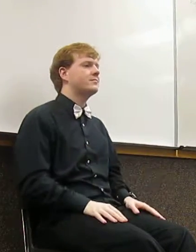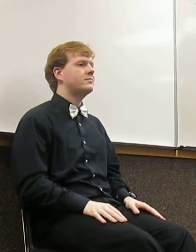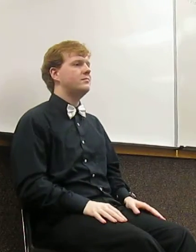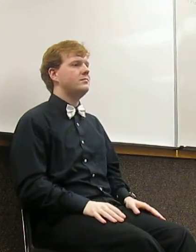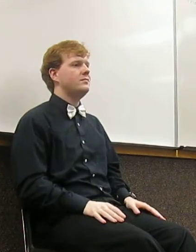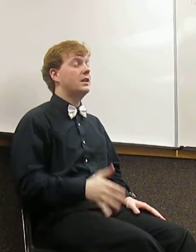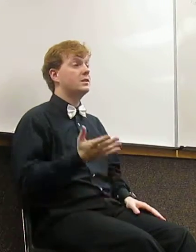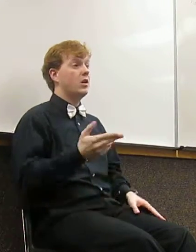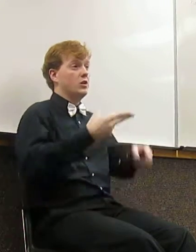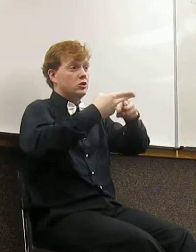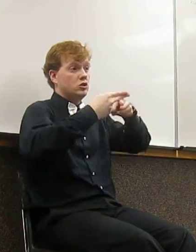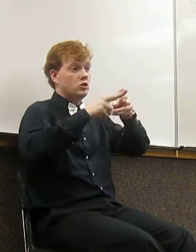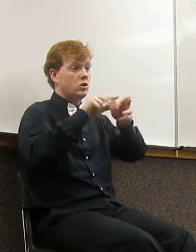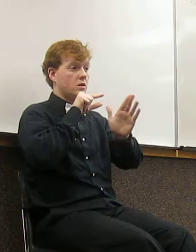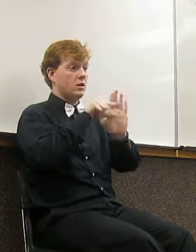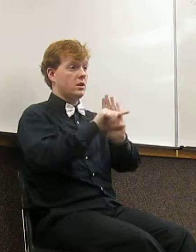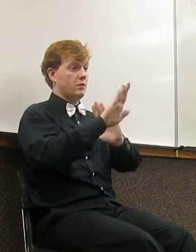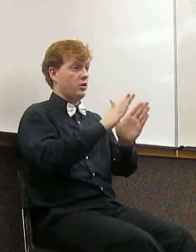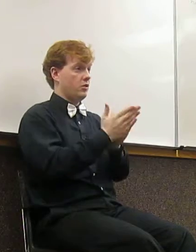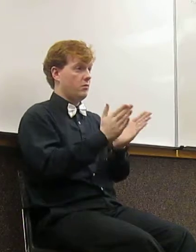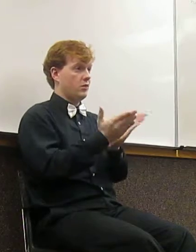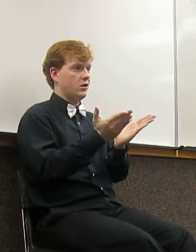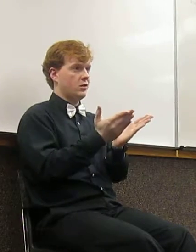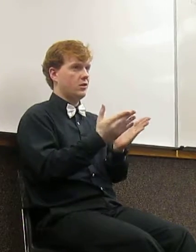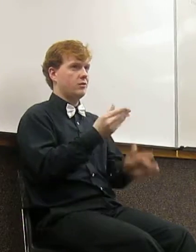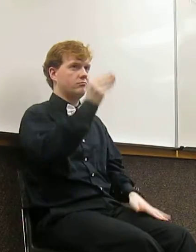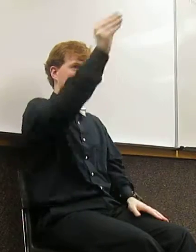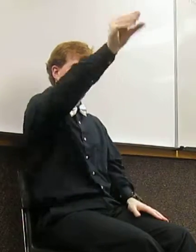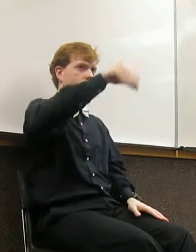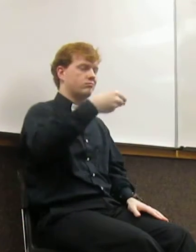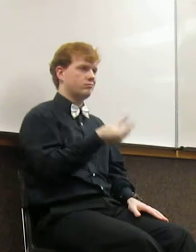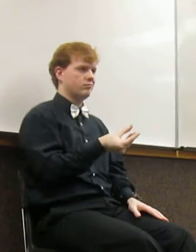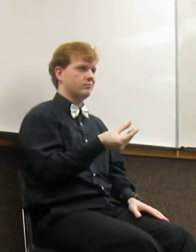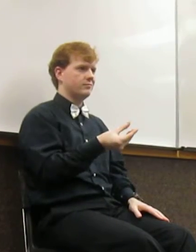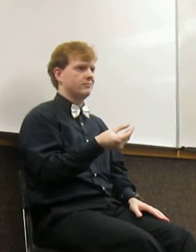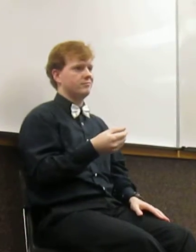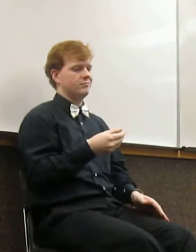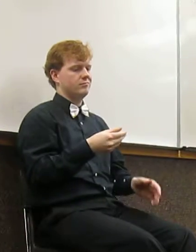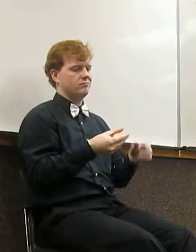just one quick assignment in the book. So go ahead and grab books, share books if you would. I'll write the